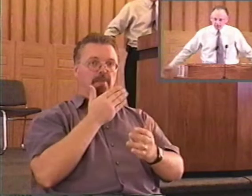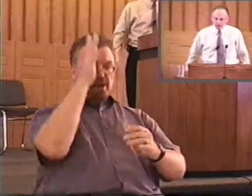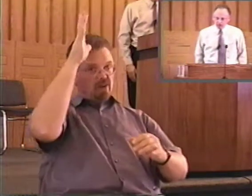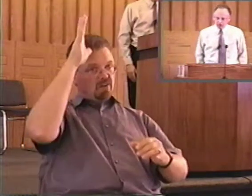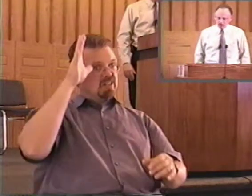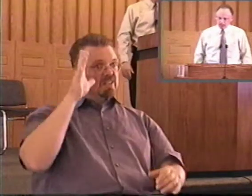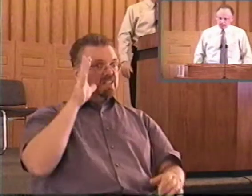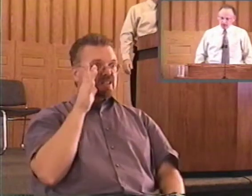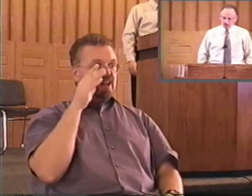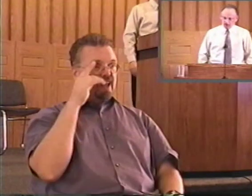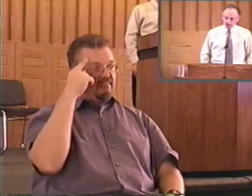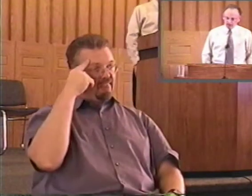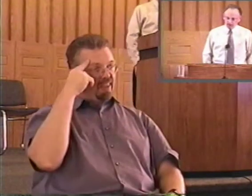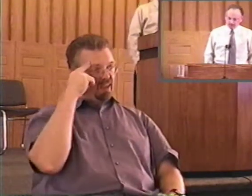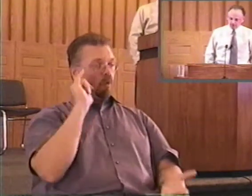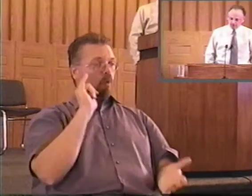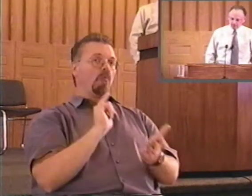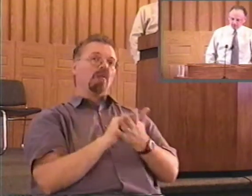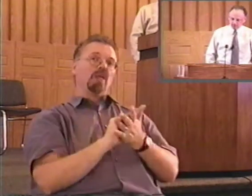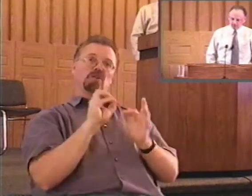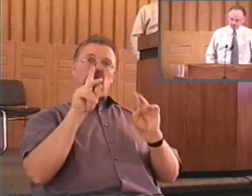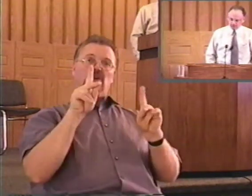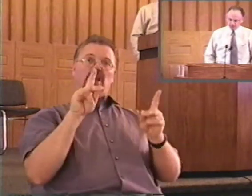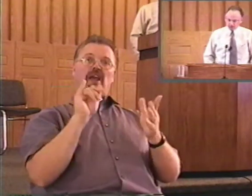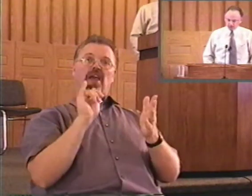way everybody else does.